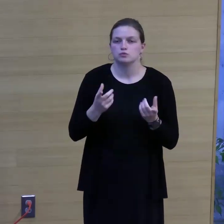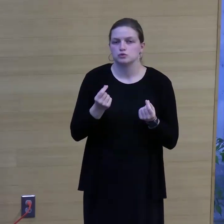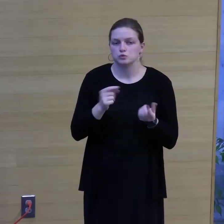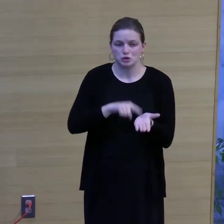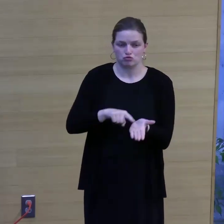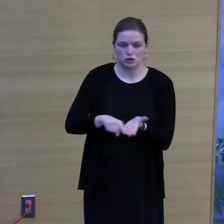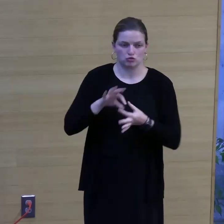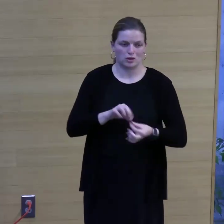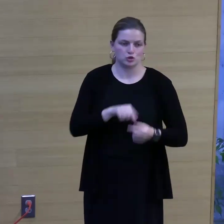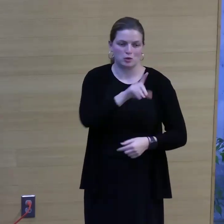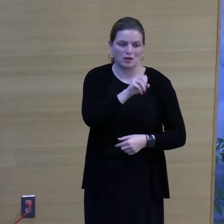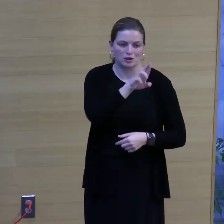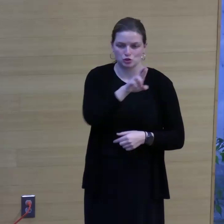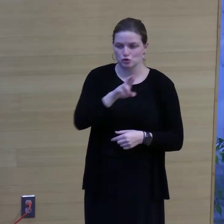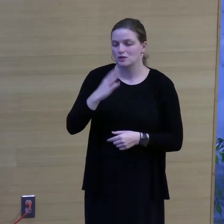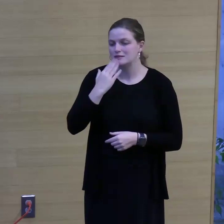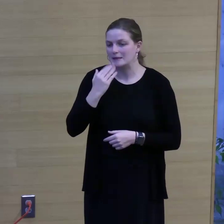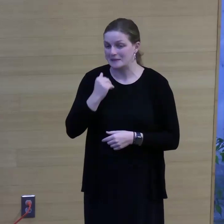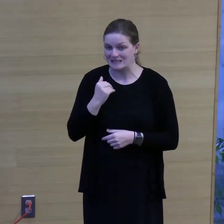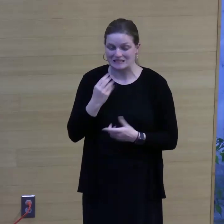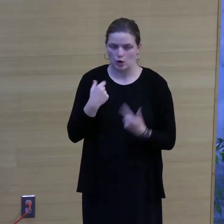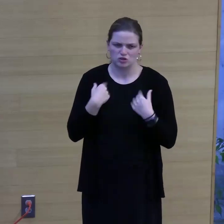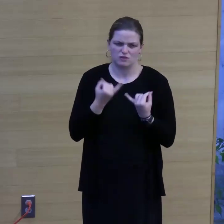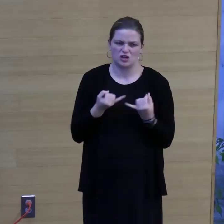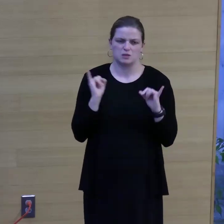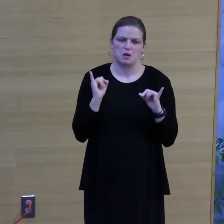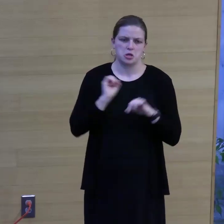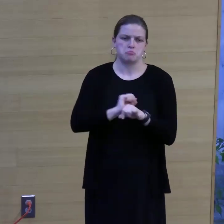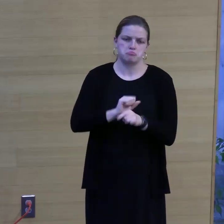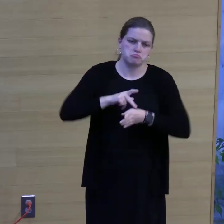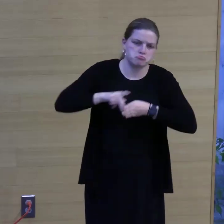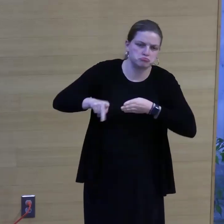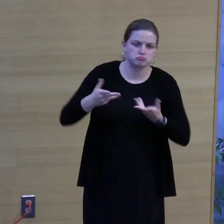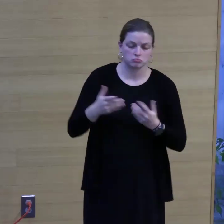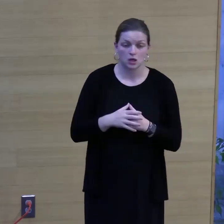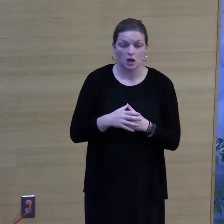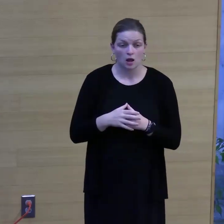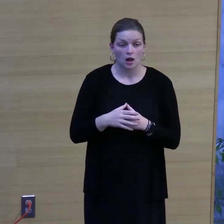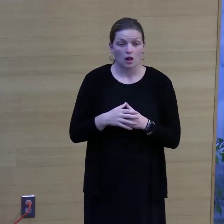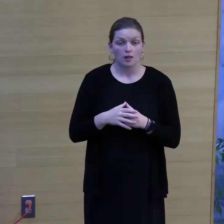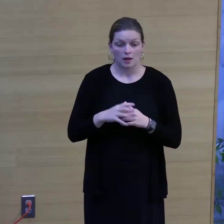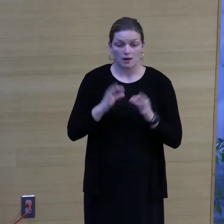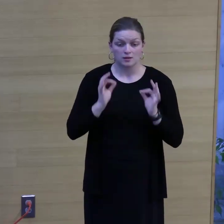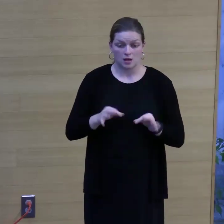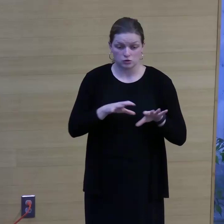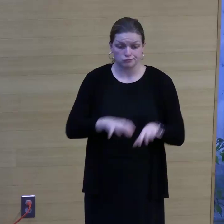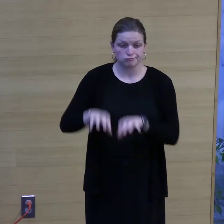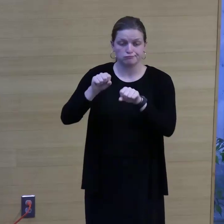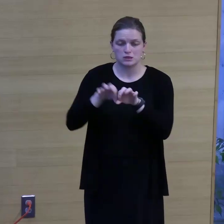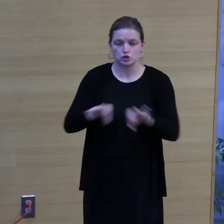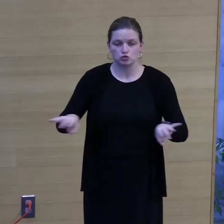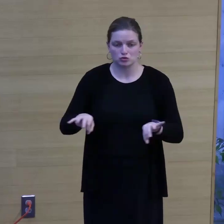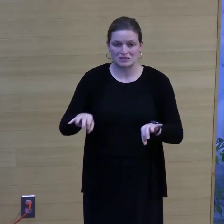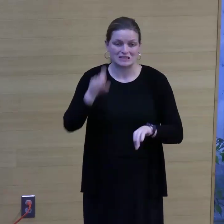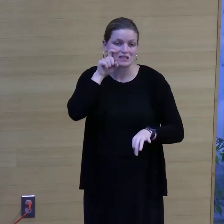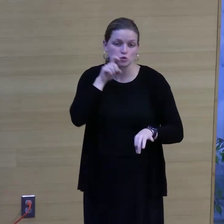research at the time, and so just very independent. Decided to get my degree in sexuality, and that